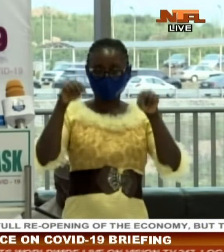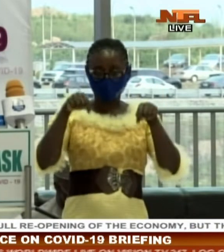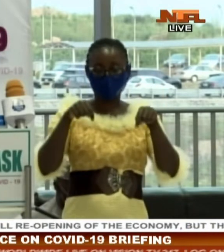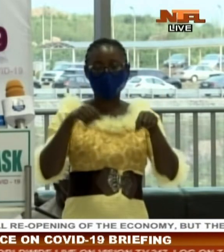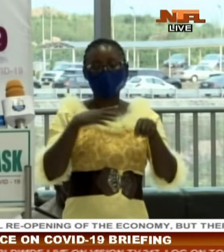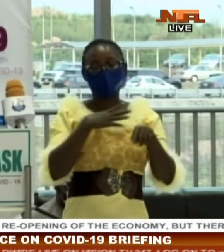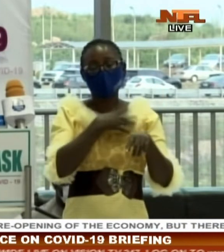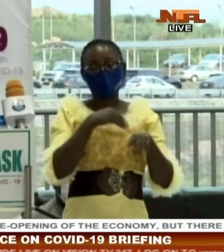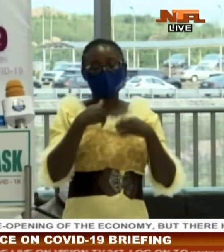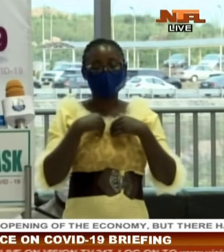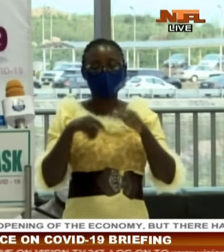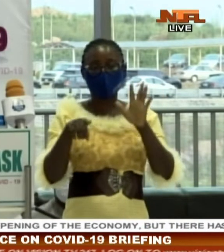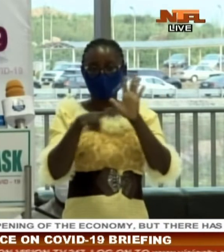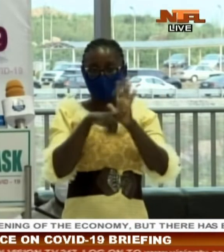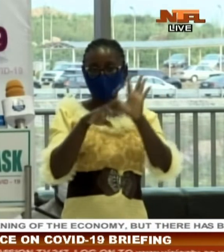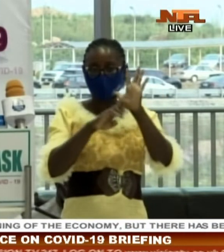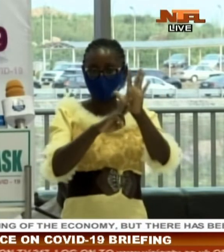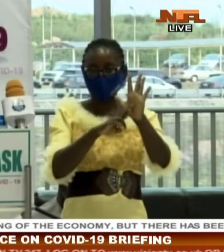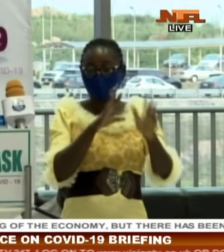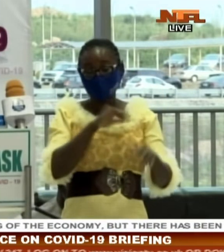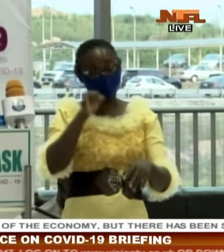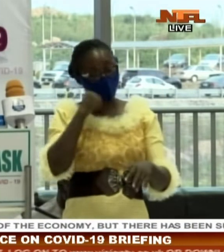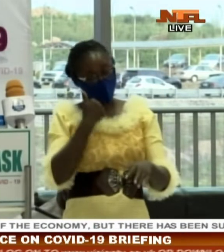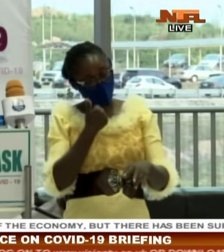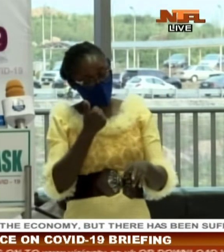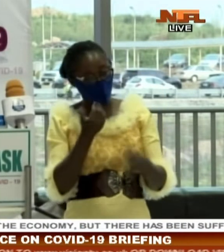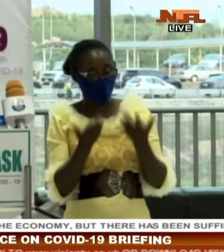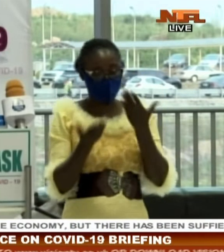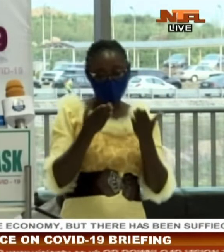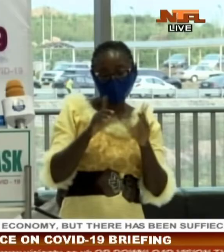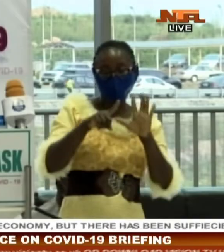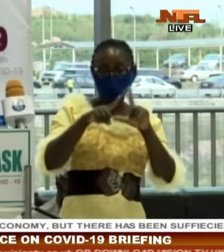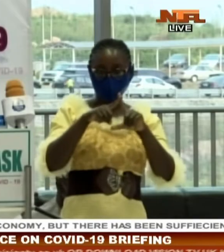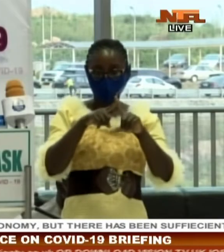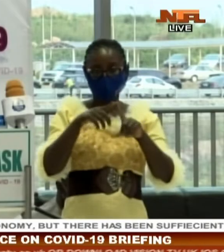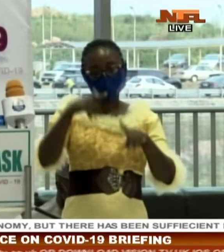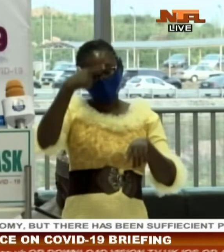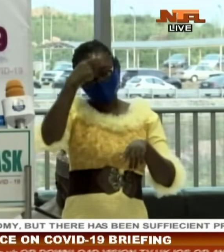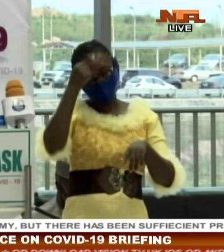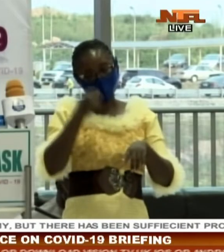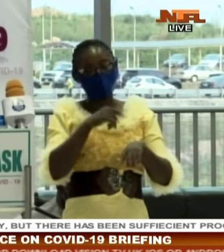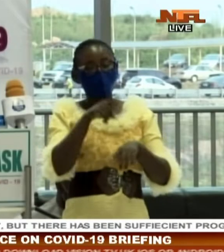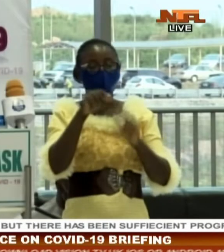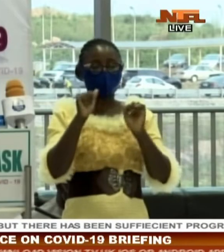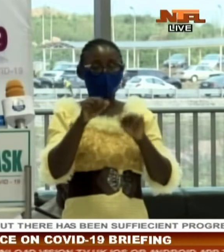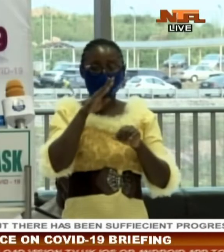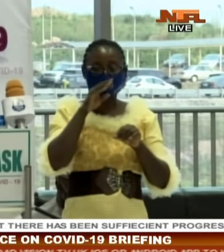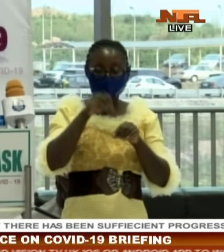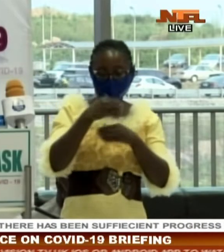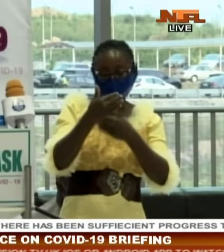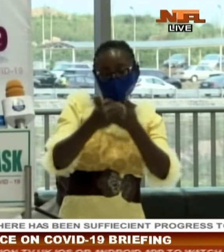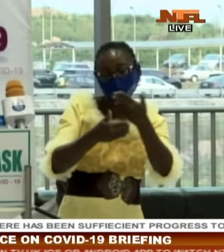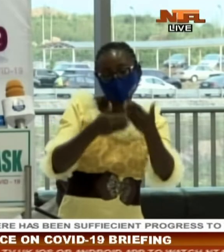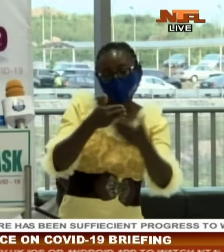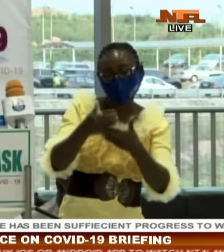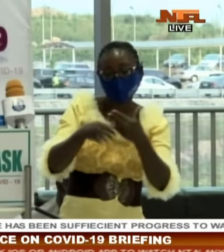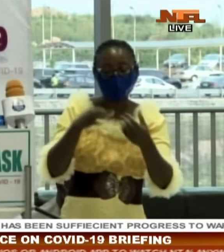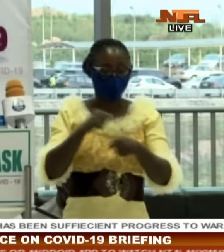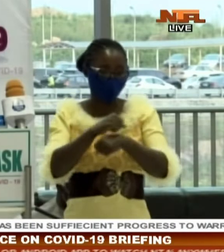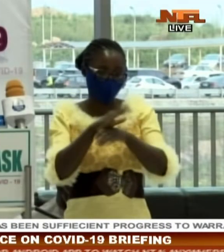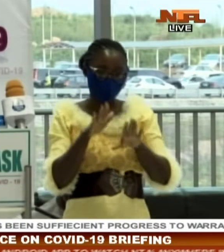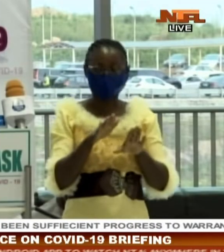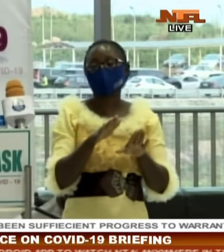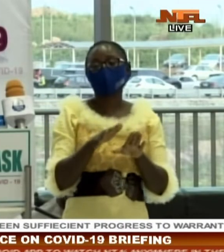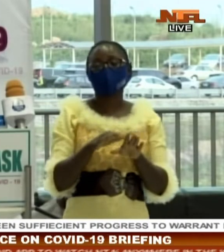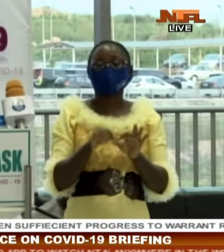you're negative, and tomorrow you could convert to positive because you could be in the incubation period. In fact, if you were